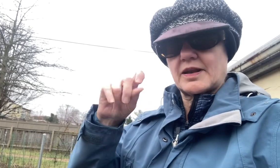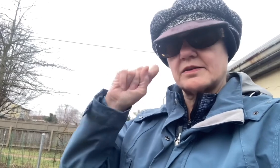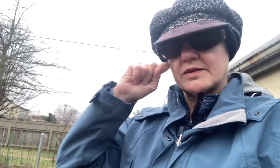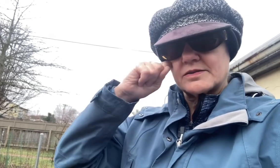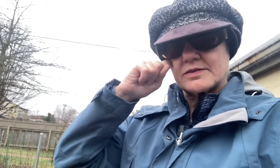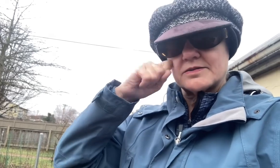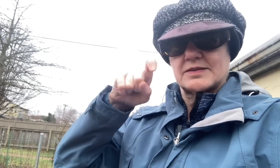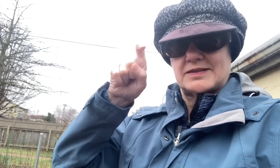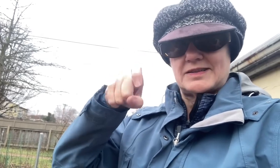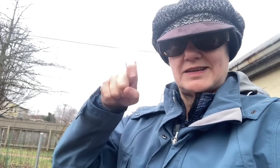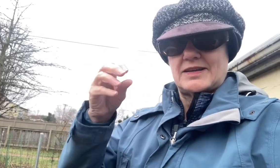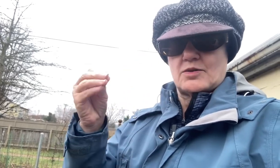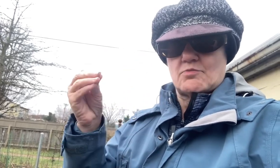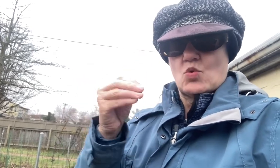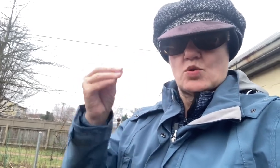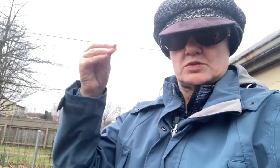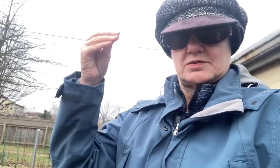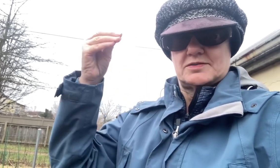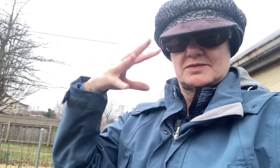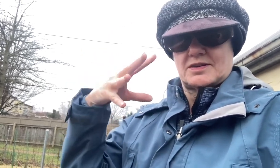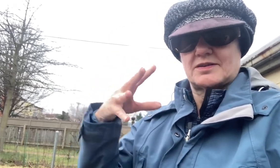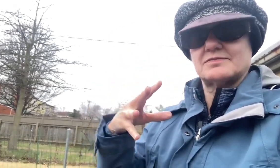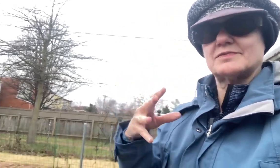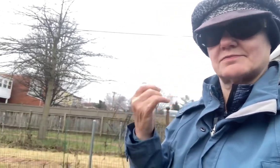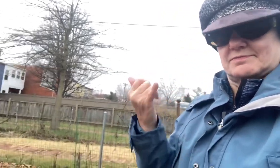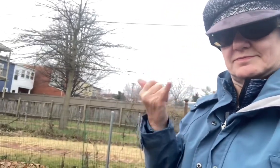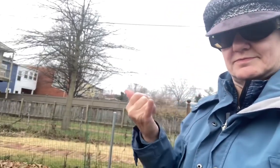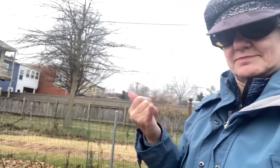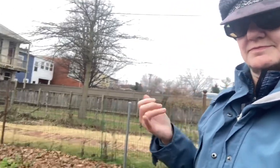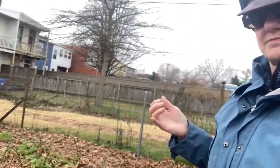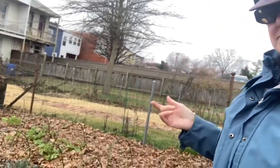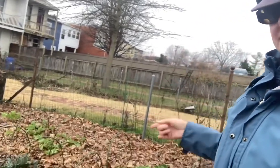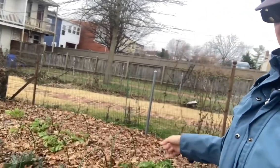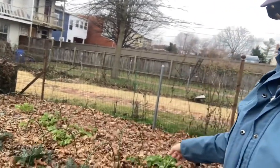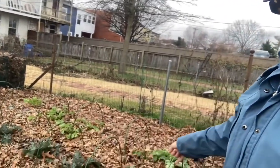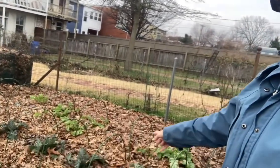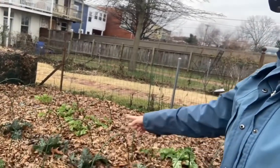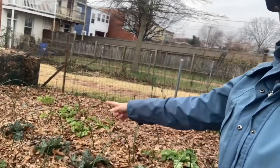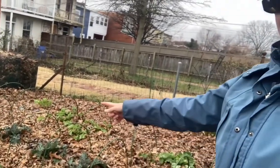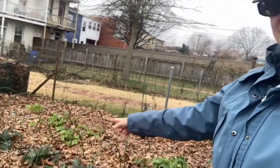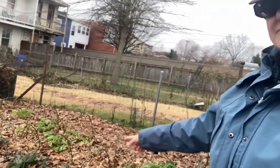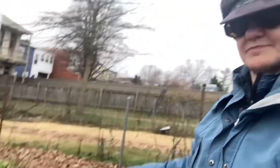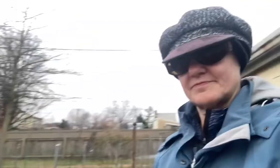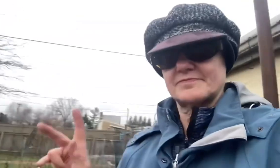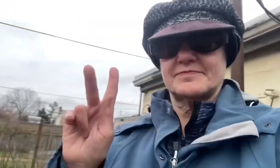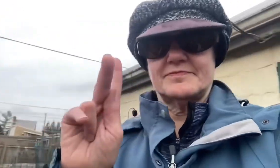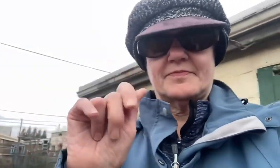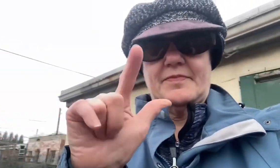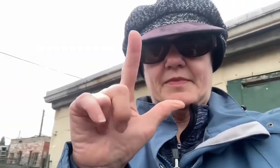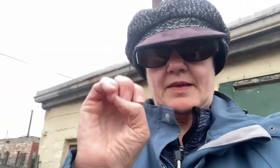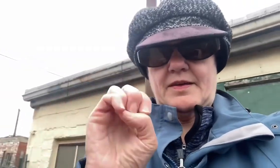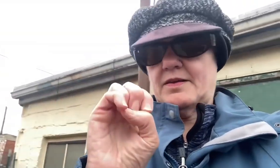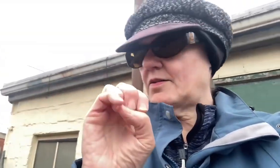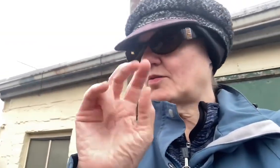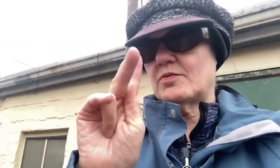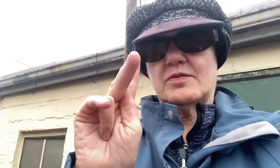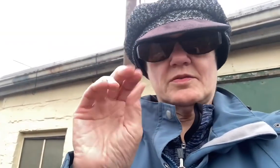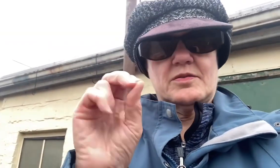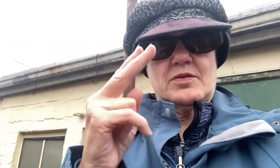it's more shaded over there. And these onions are going to need sun all summer long. So let's